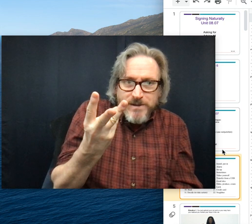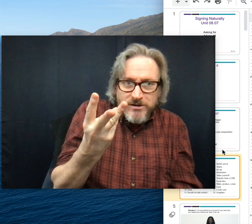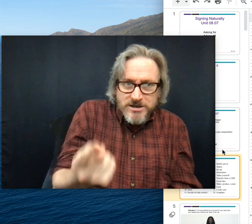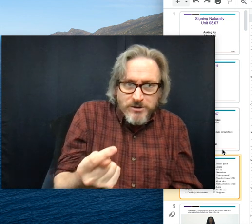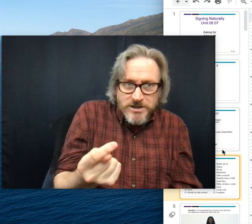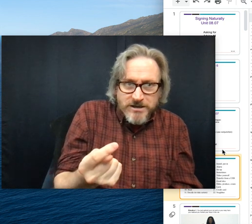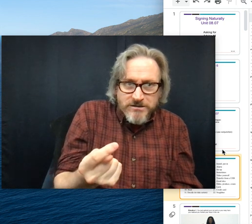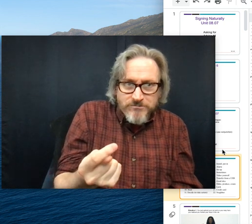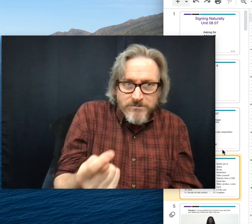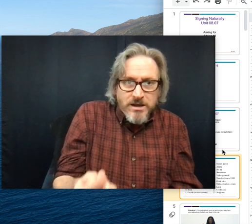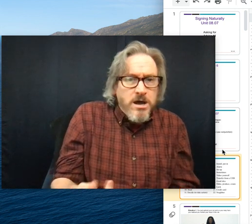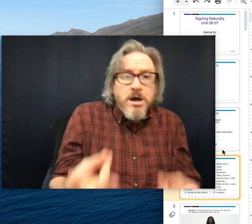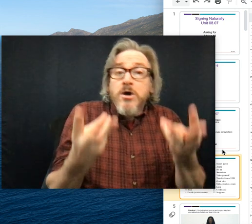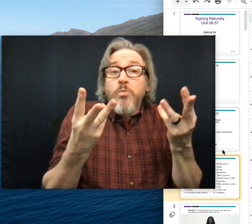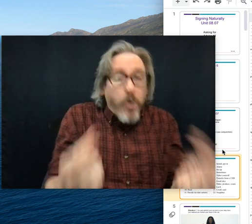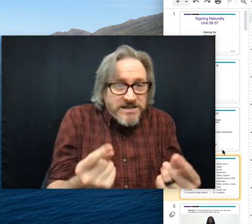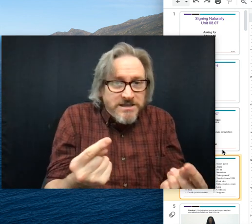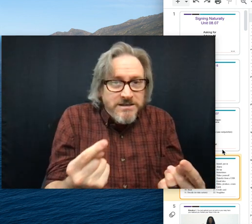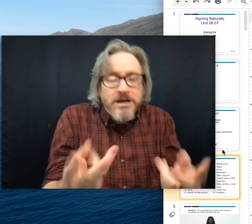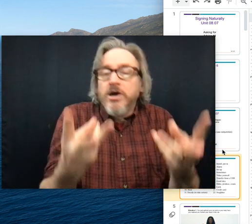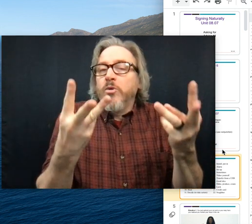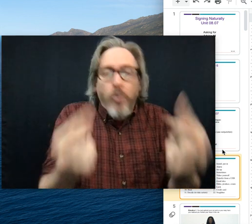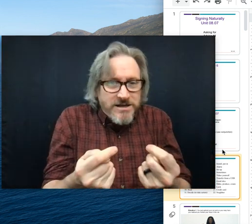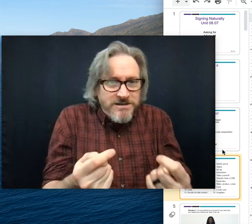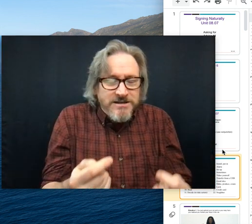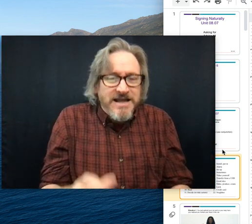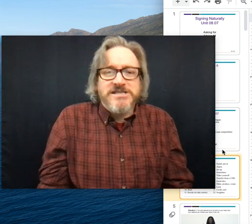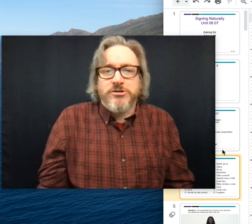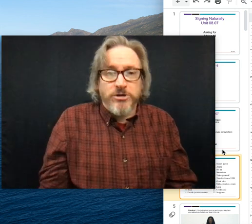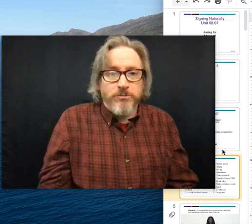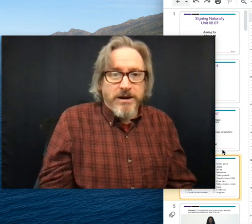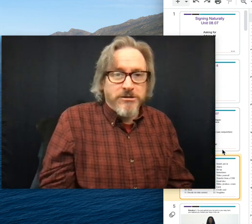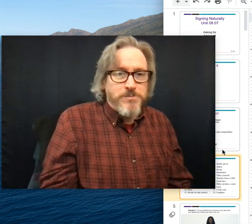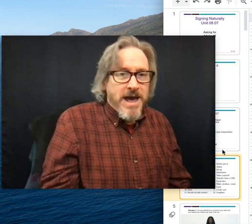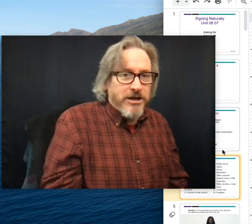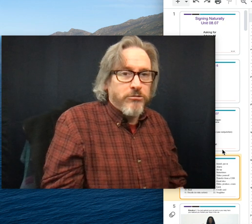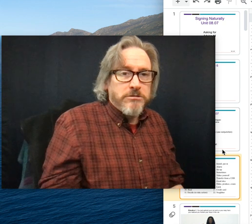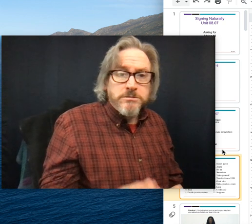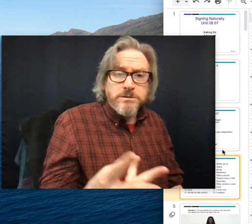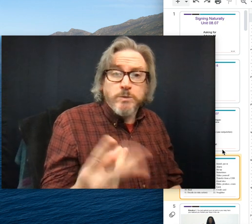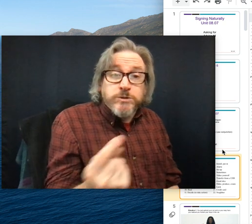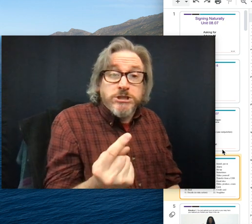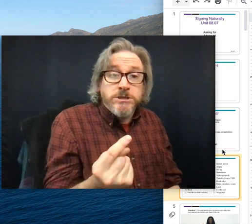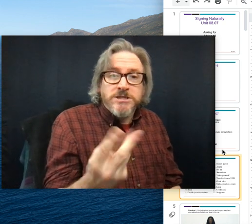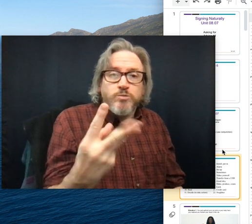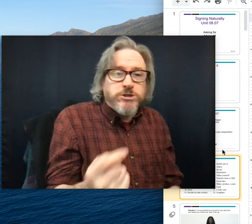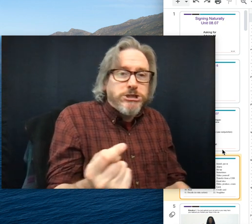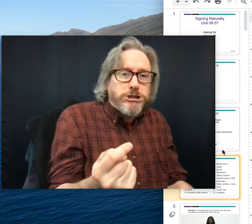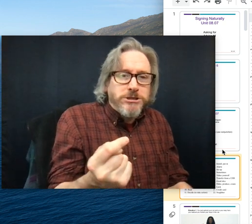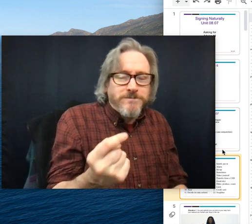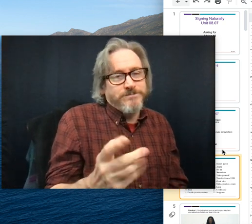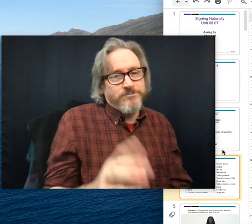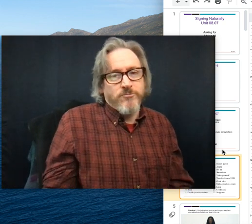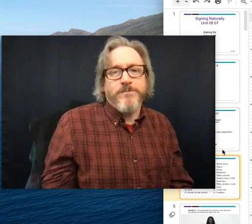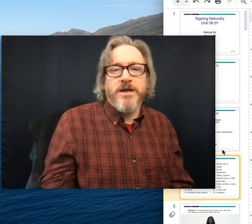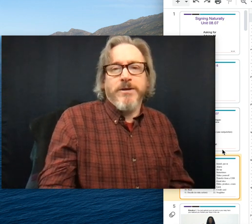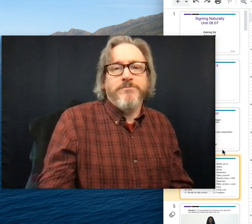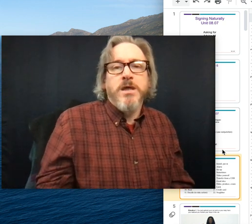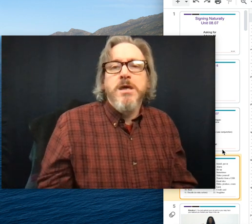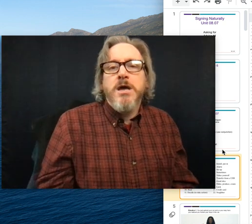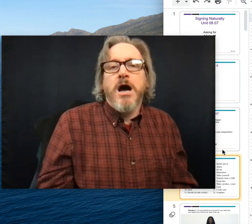finger spelled W-T. What? What? That's the real parents mad at you. What?